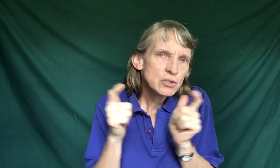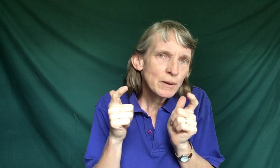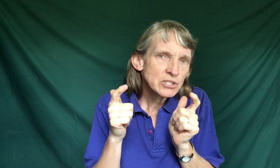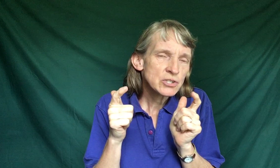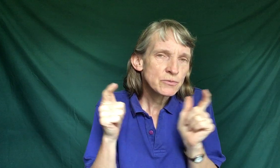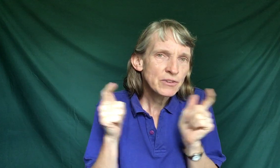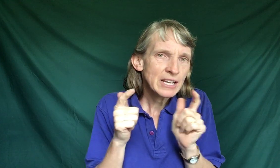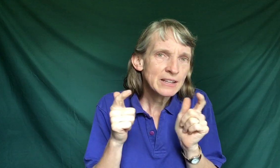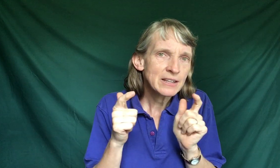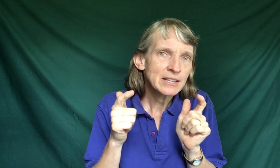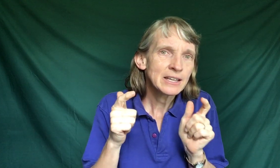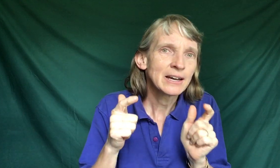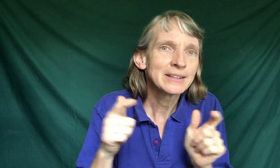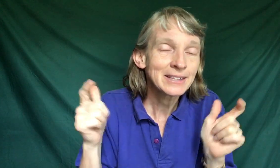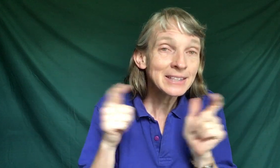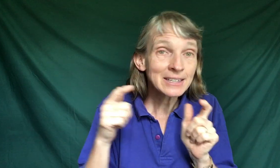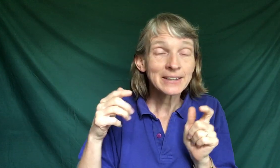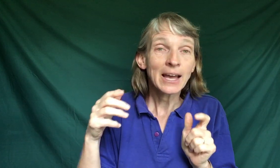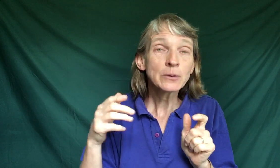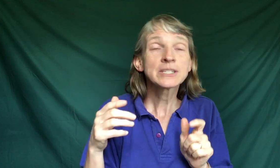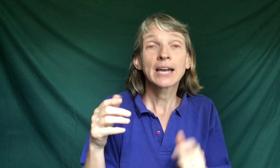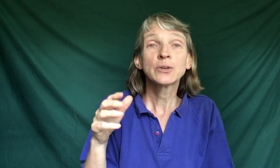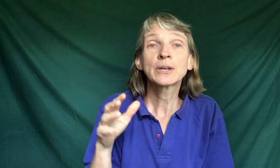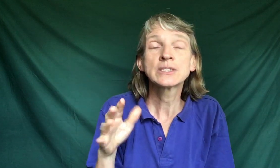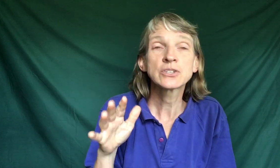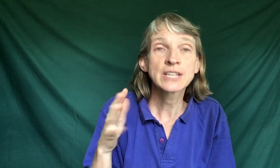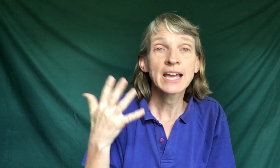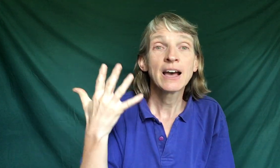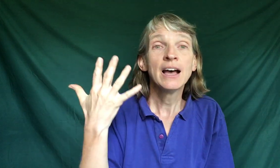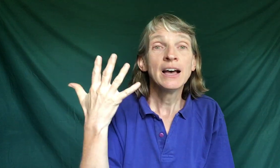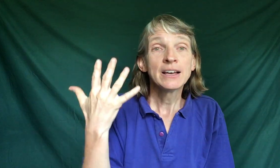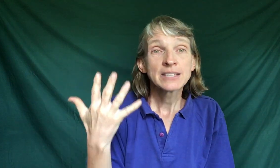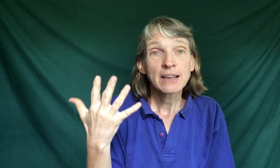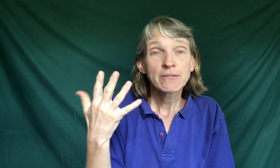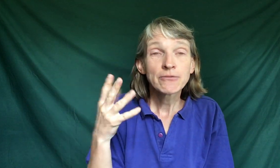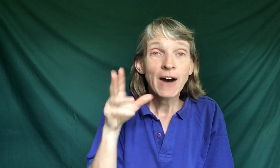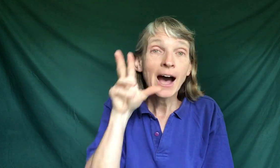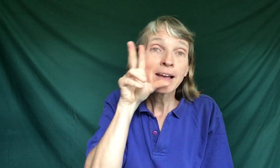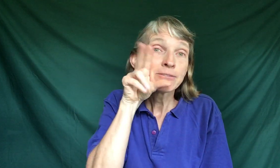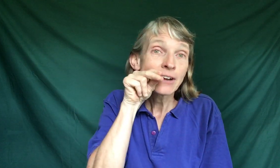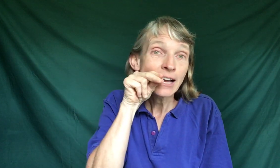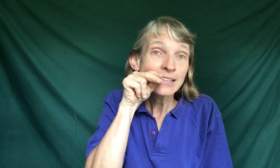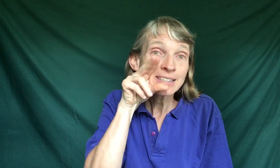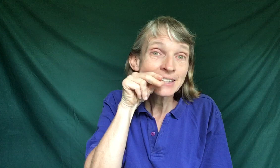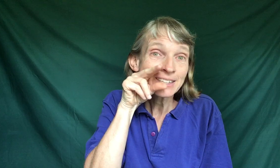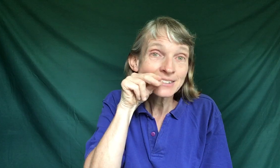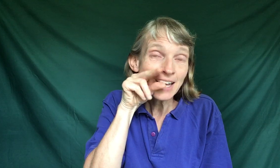much to fit in the little and the outside, you can just say five little